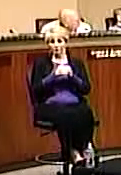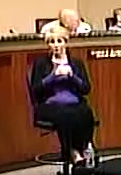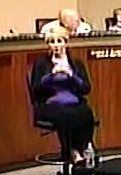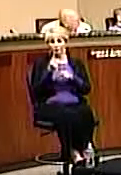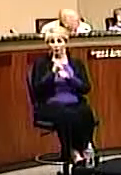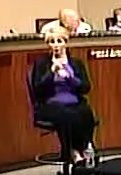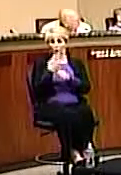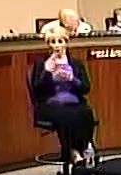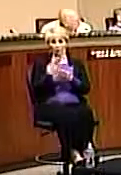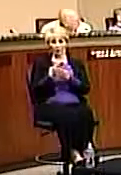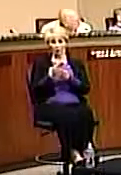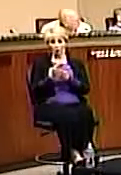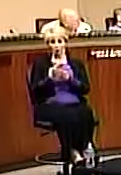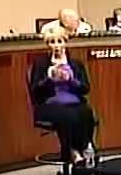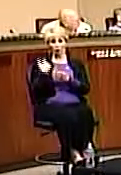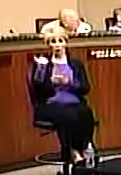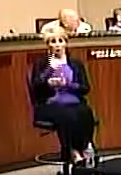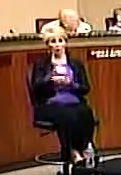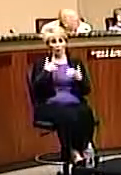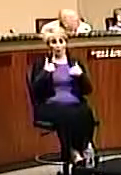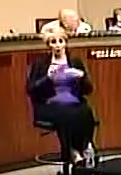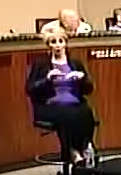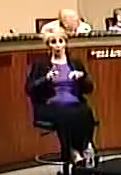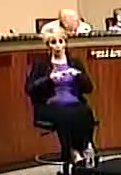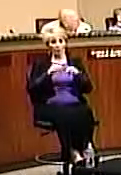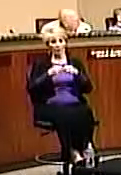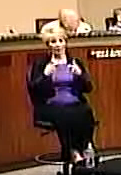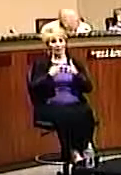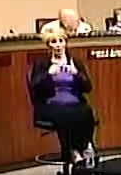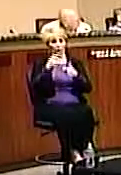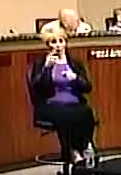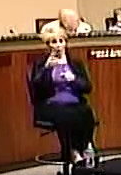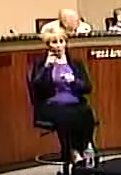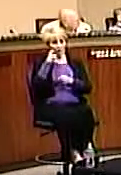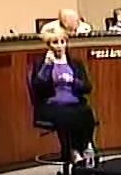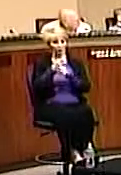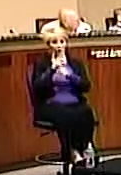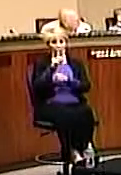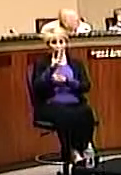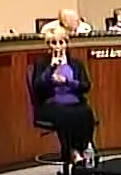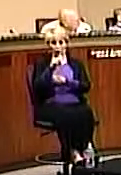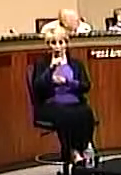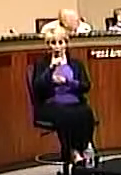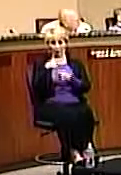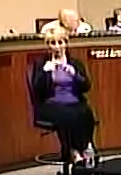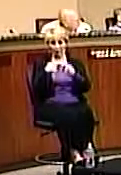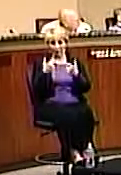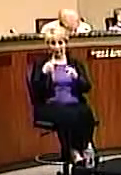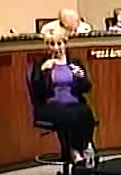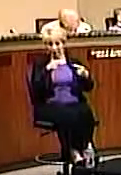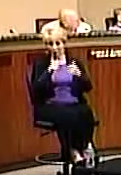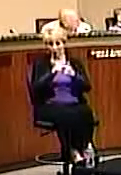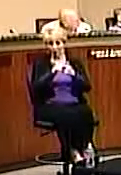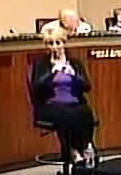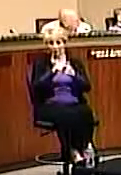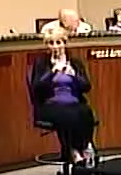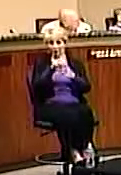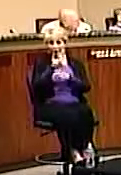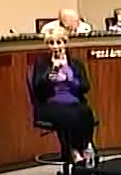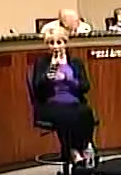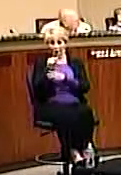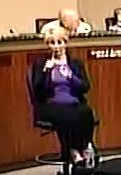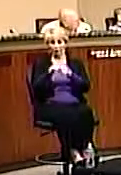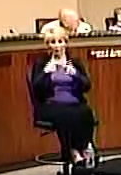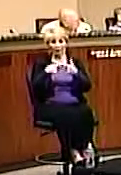annual budget, we've had an increase in electric rates every year. Duke Power is right now in a battle with the Attorney General over electric